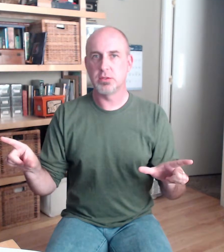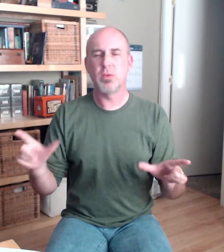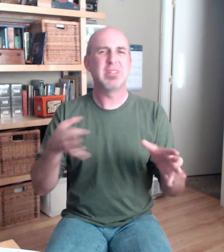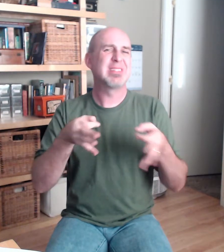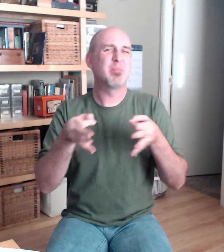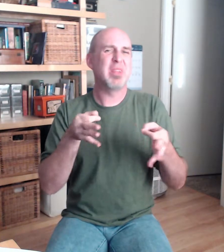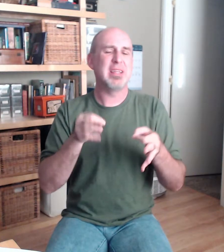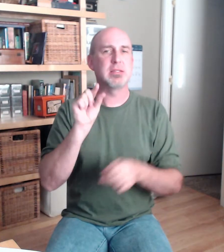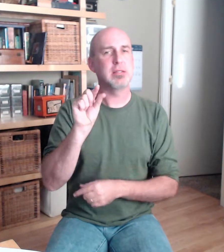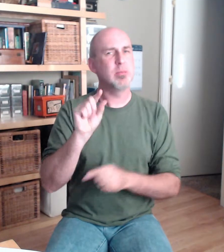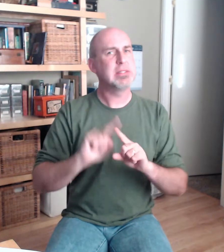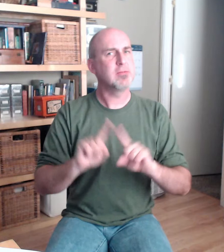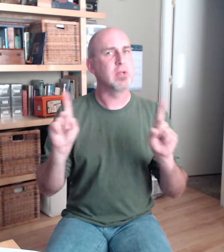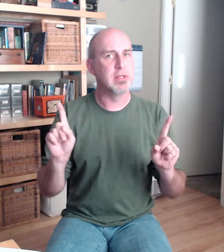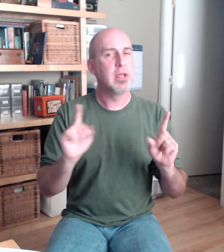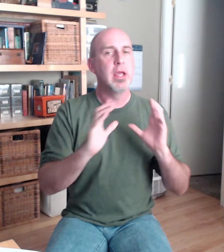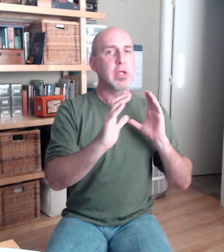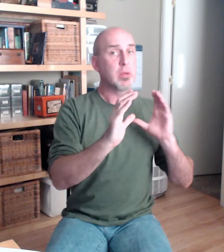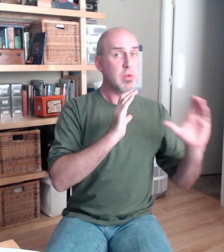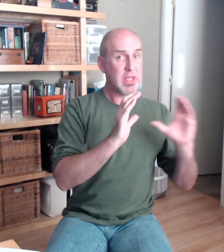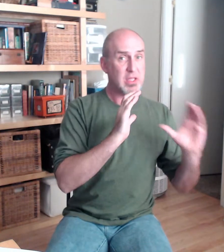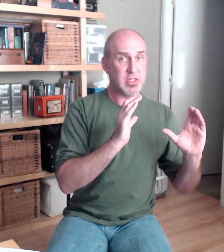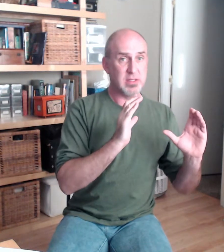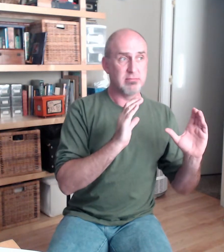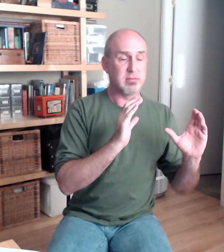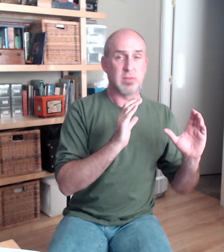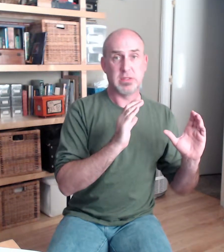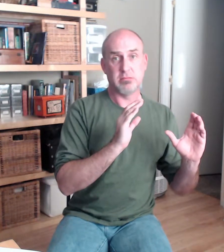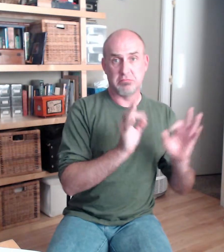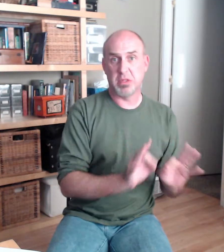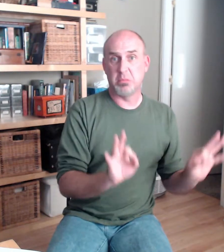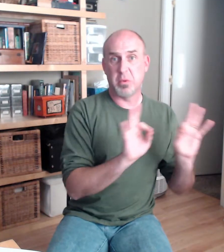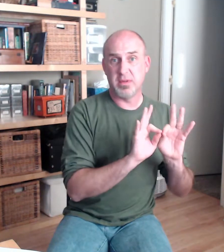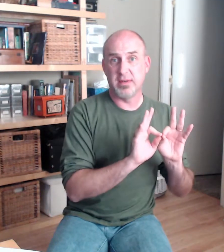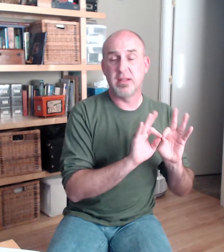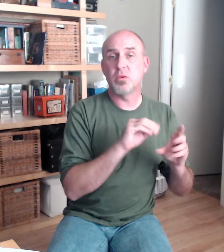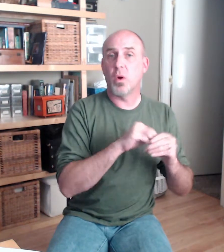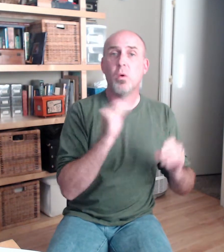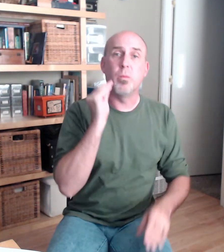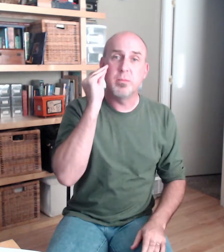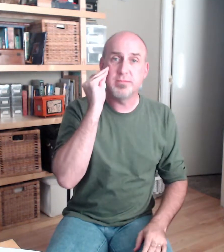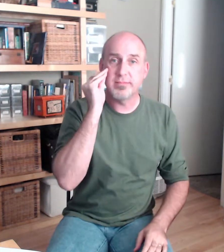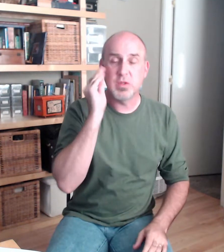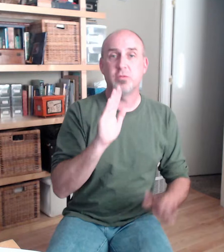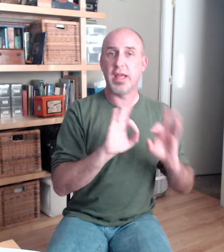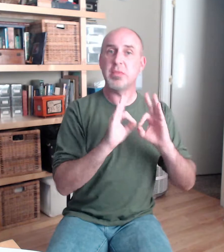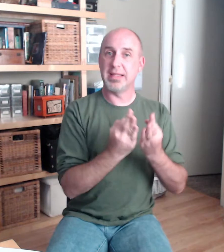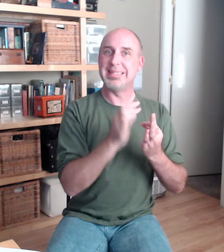I wanted to explain it's a little bit different. Communication is really important, and in your home, your family